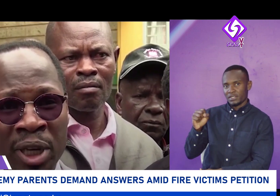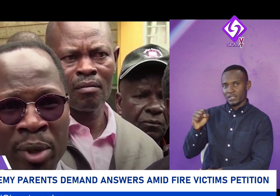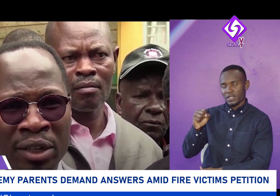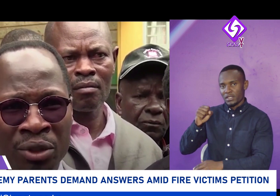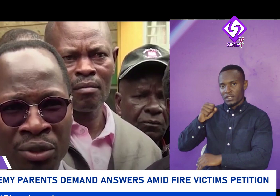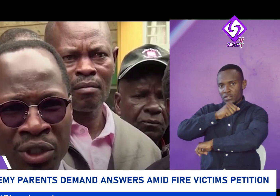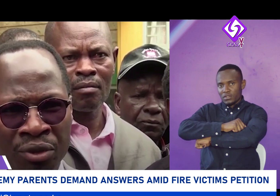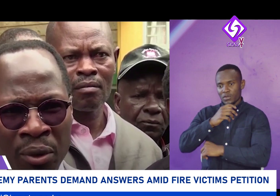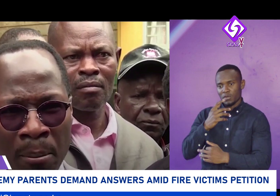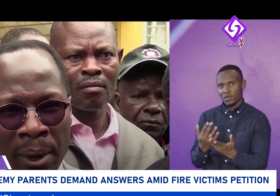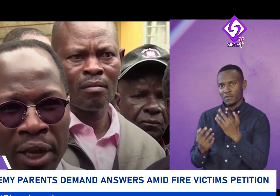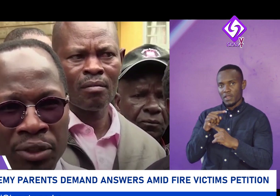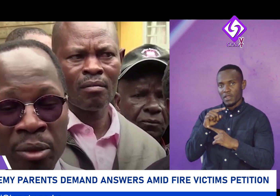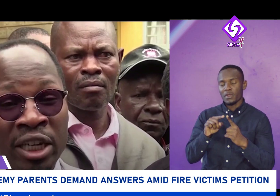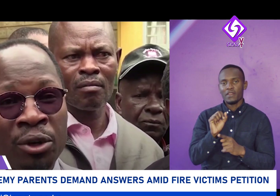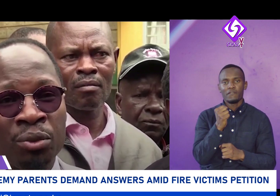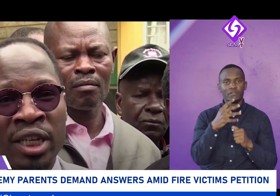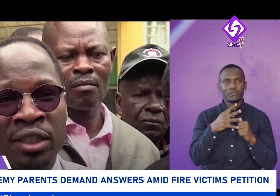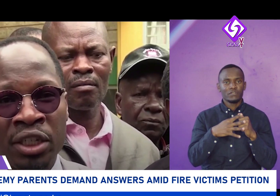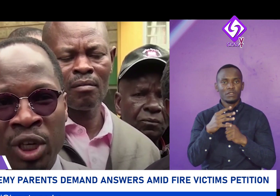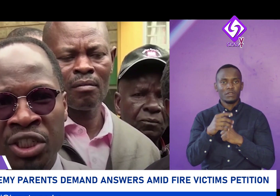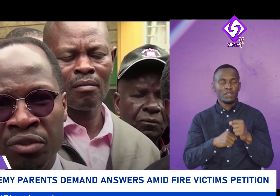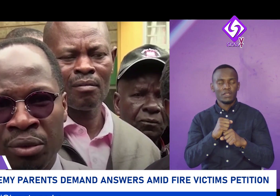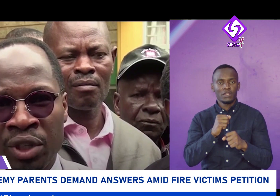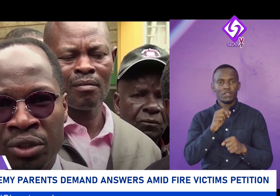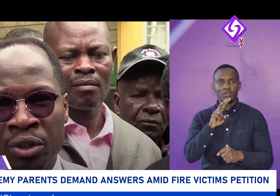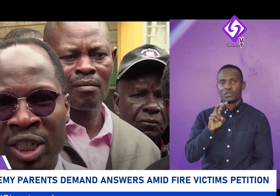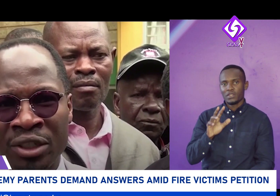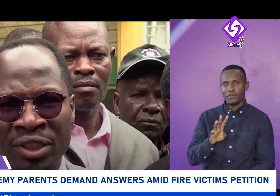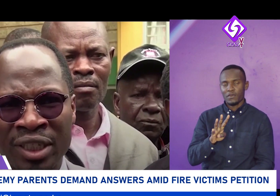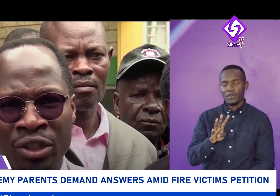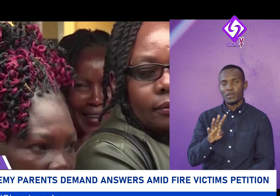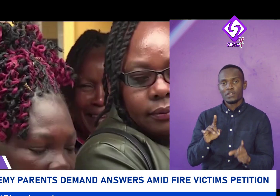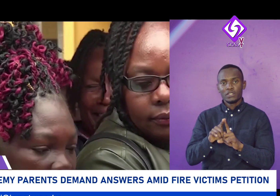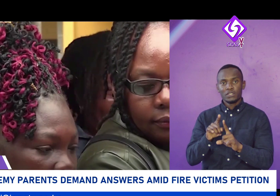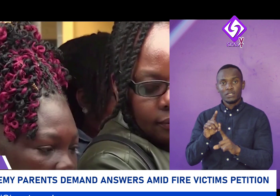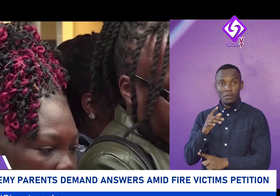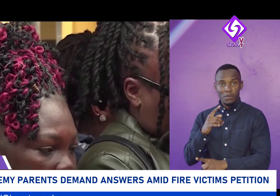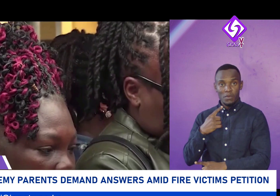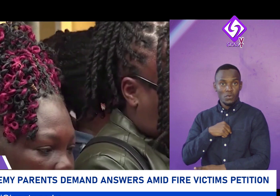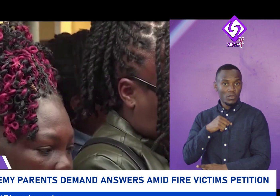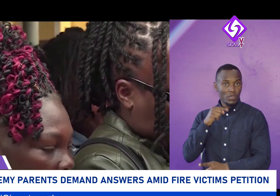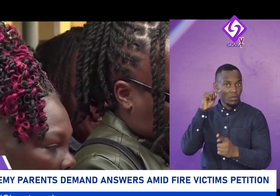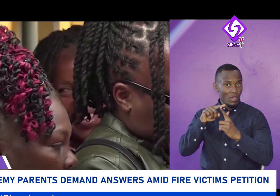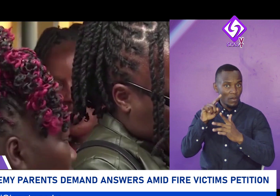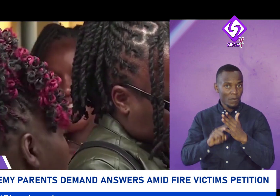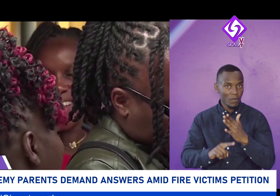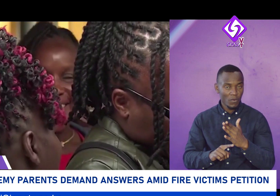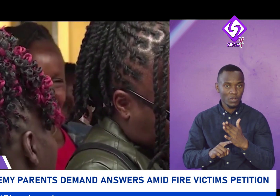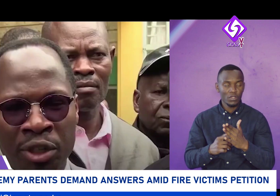September 2024. So mainly what we are seeking to achieve through the constitutional petition is to hold those that are duty